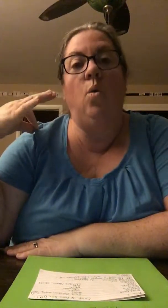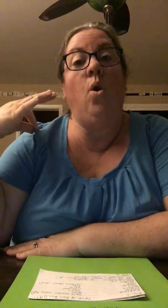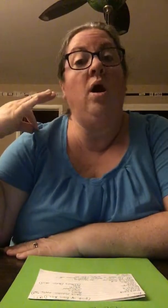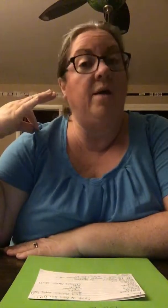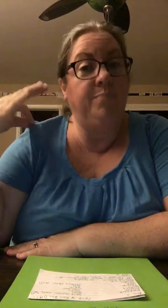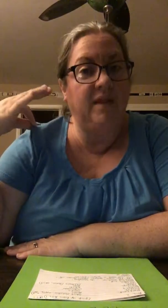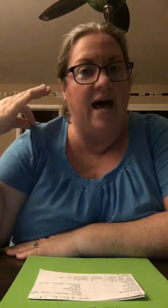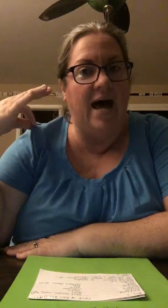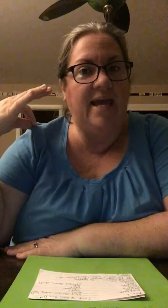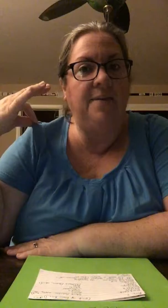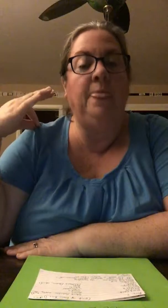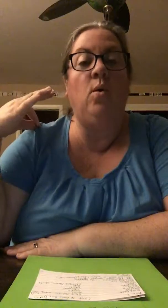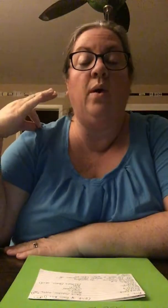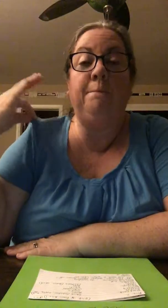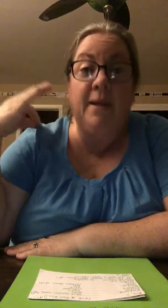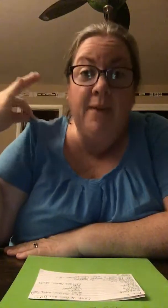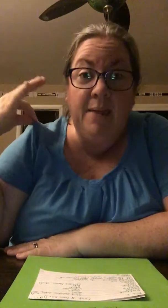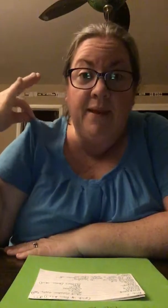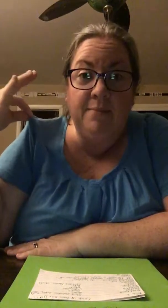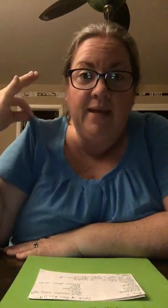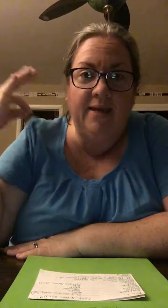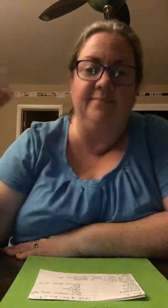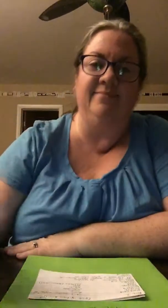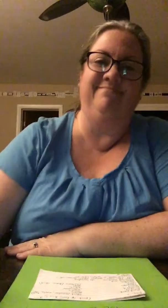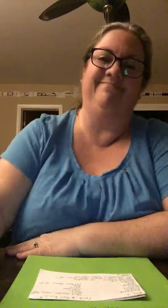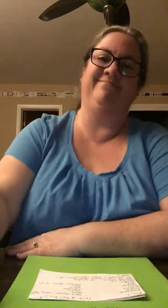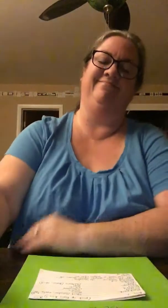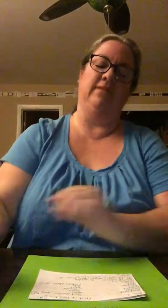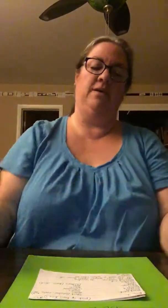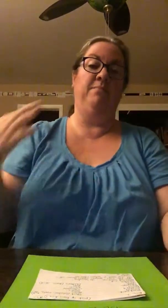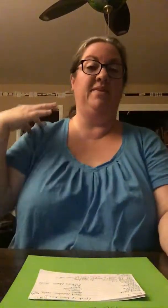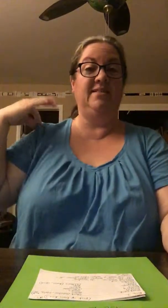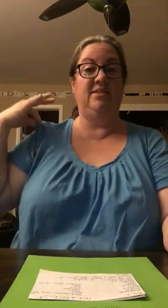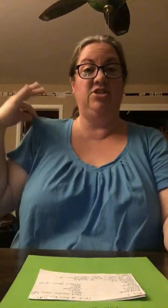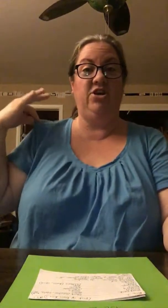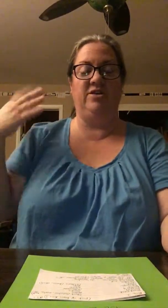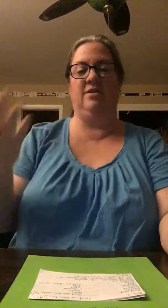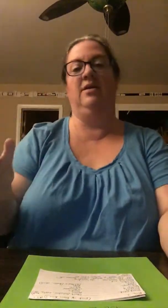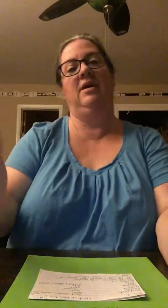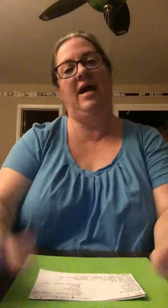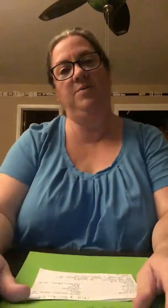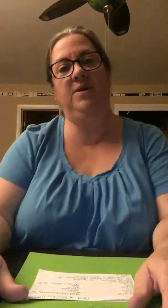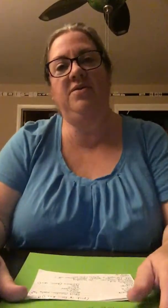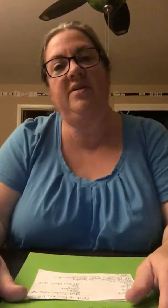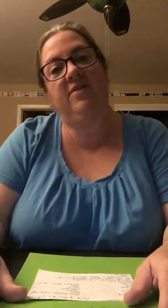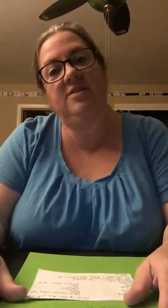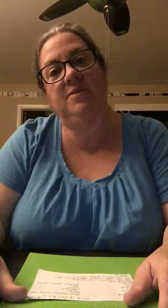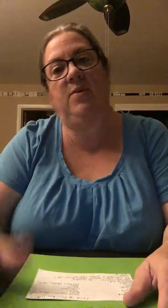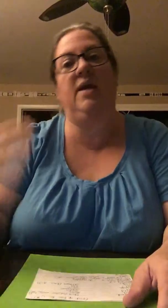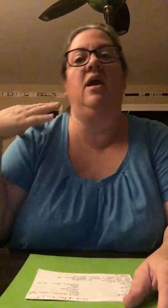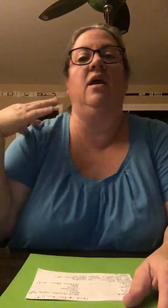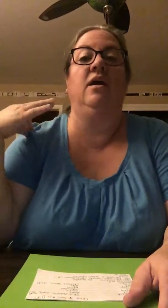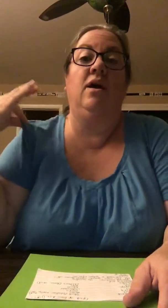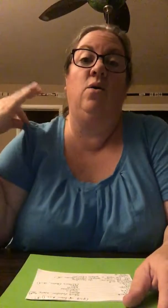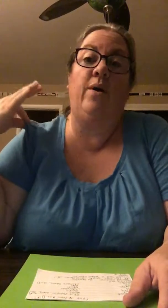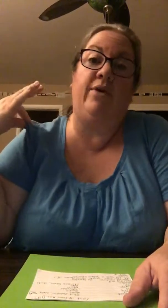or apply or pick me, pick me. But this is a shirt. How do we know the difference between whether I'm